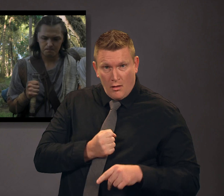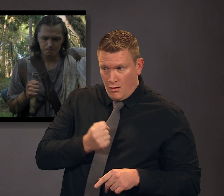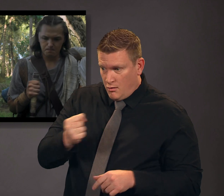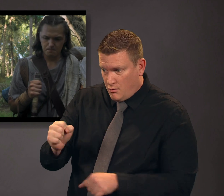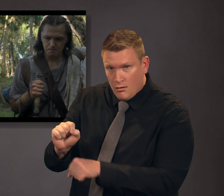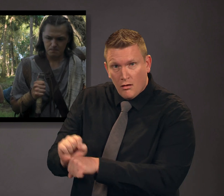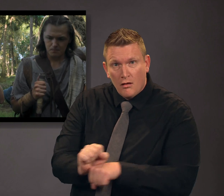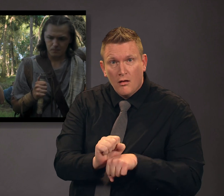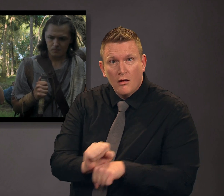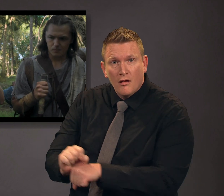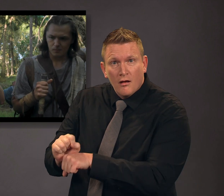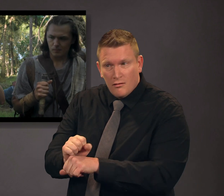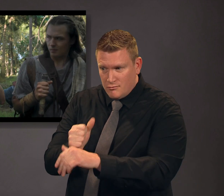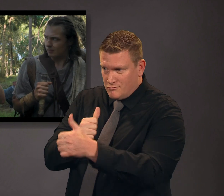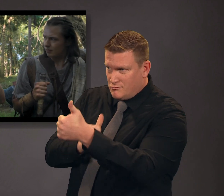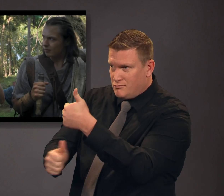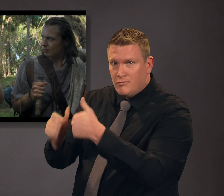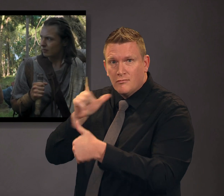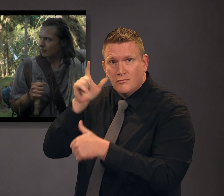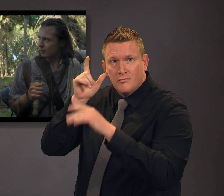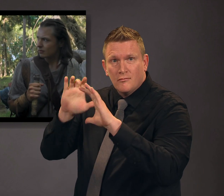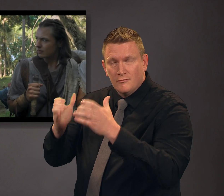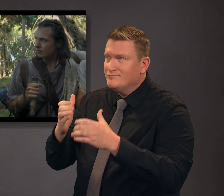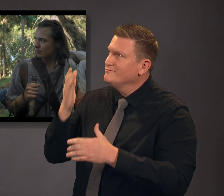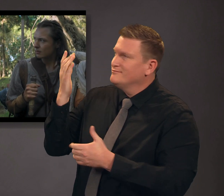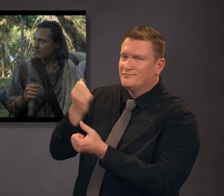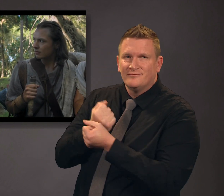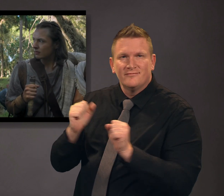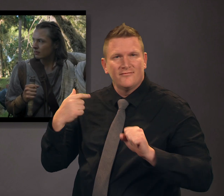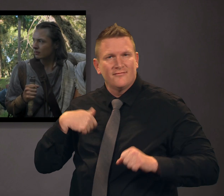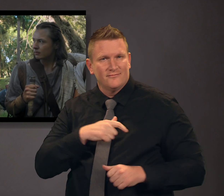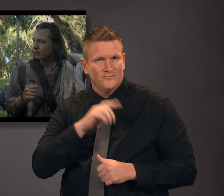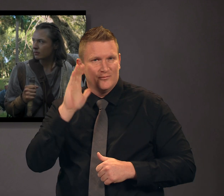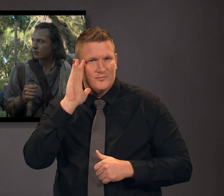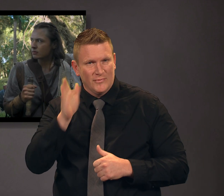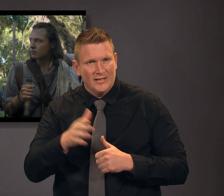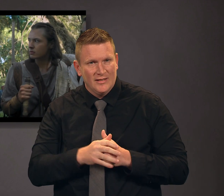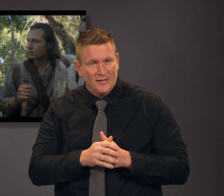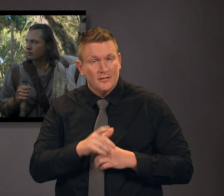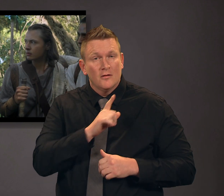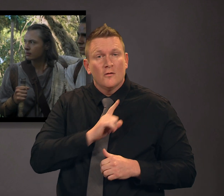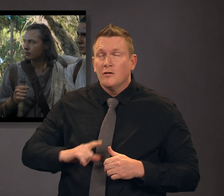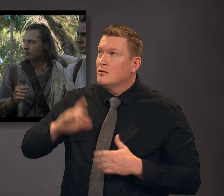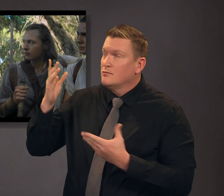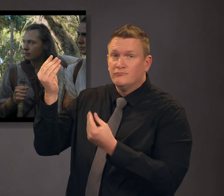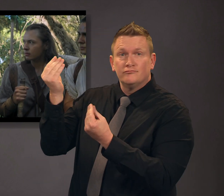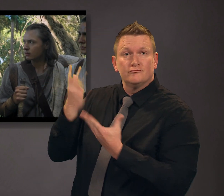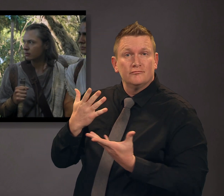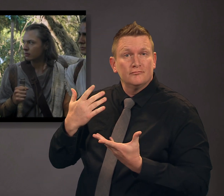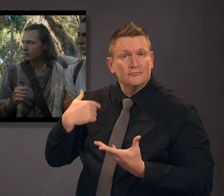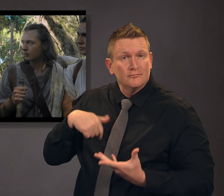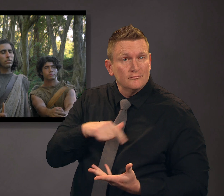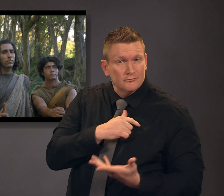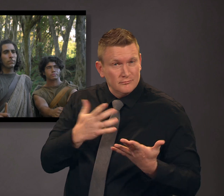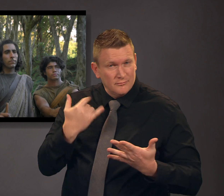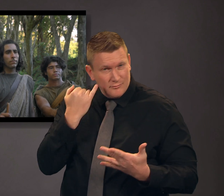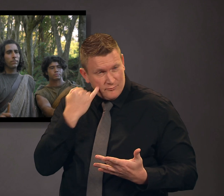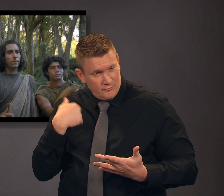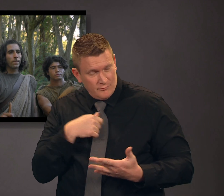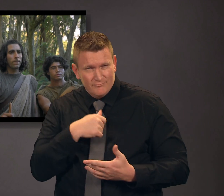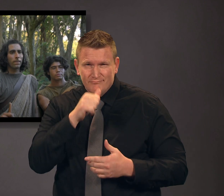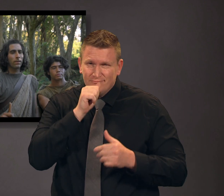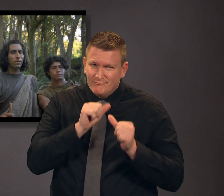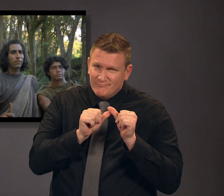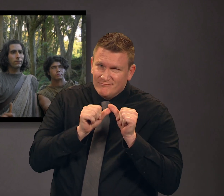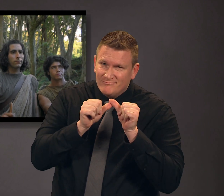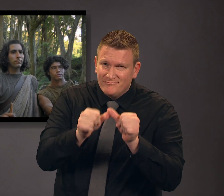us, if we are patient in our long suffering and afflictions, and show forth good examples unto them, we will witness the salvation of